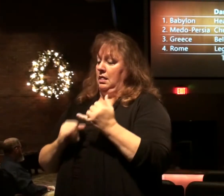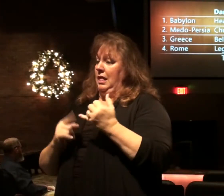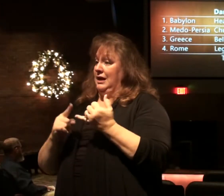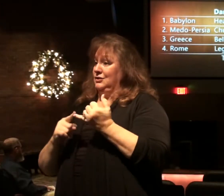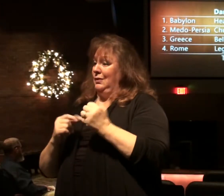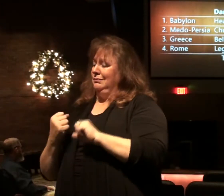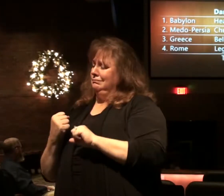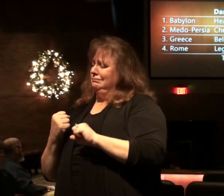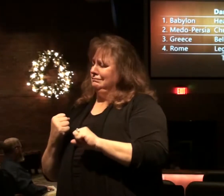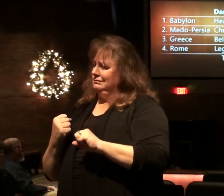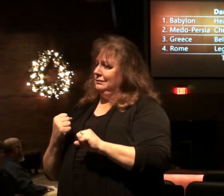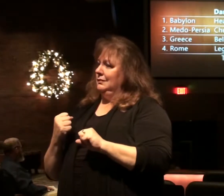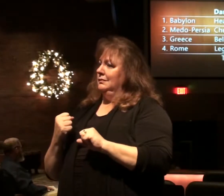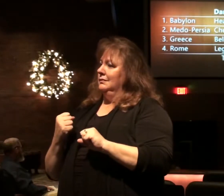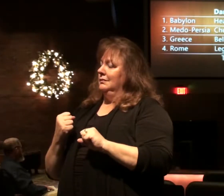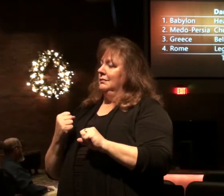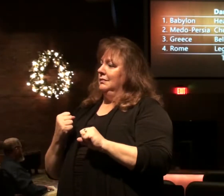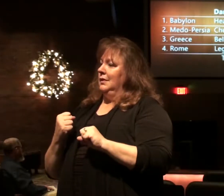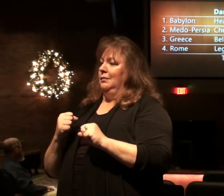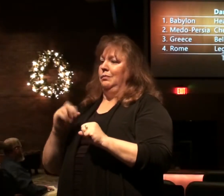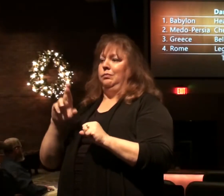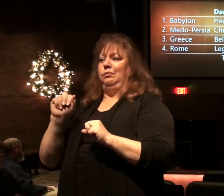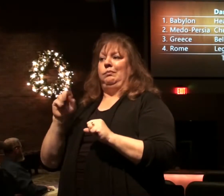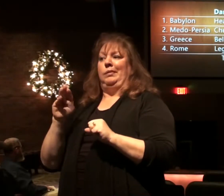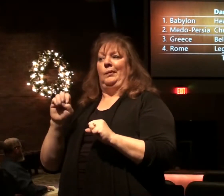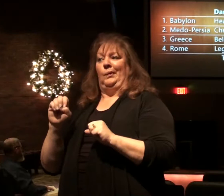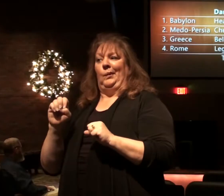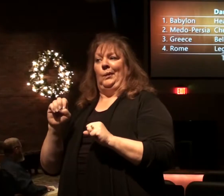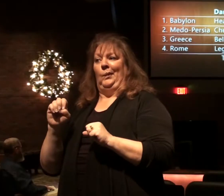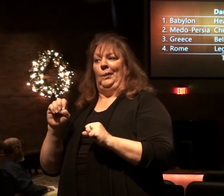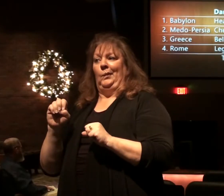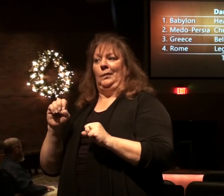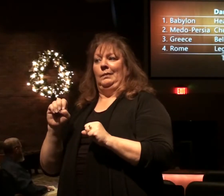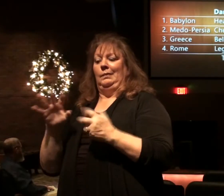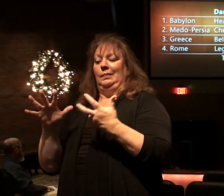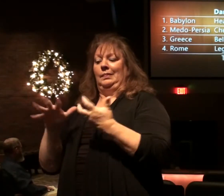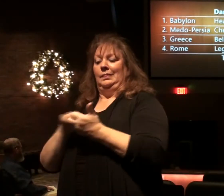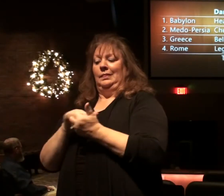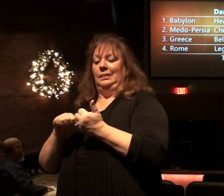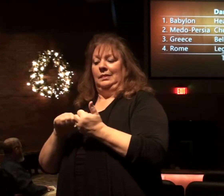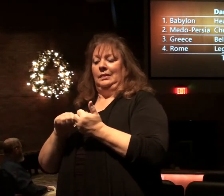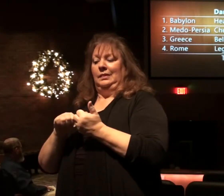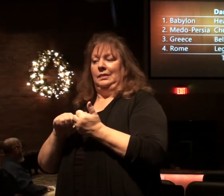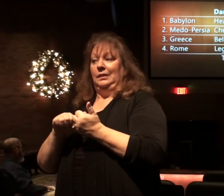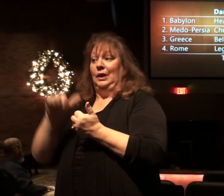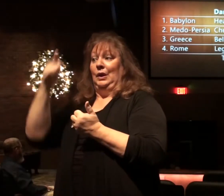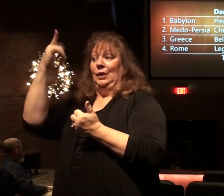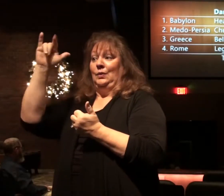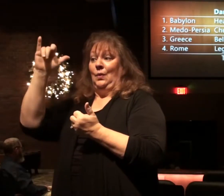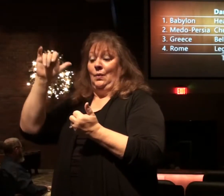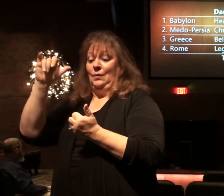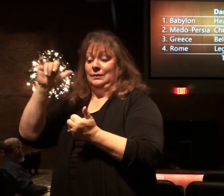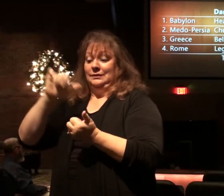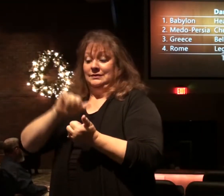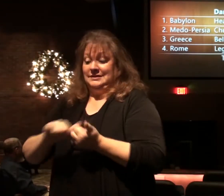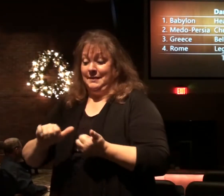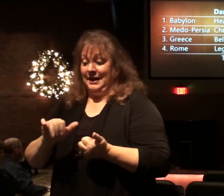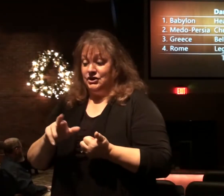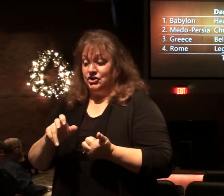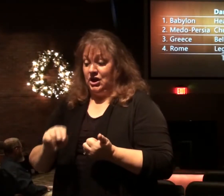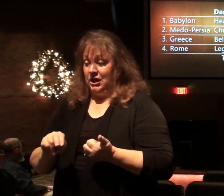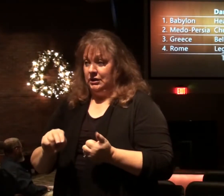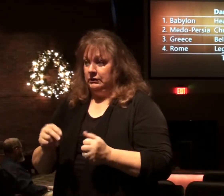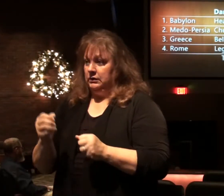the most powerful. But Rome, if you smash gold with iron, you're going to